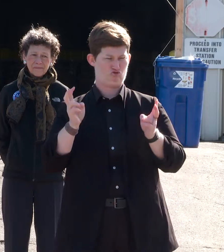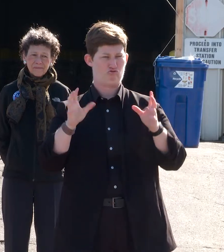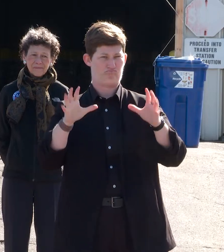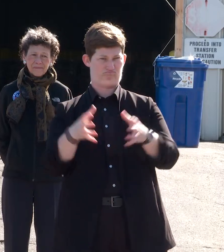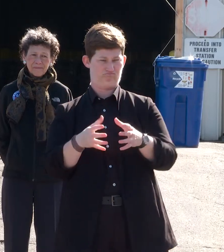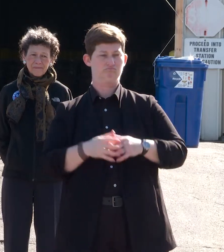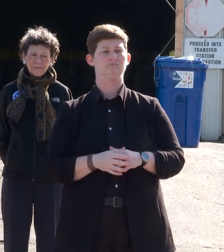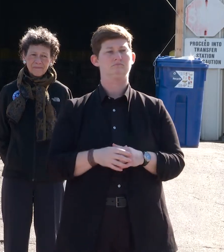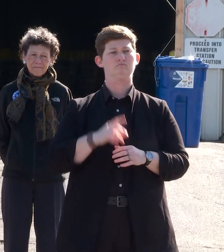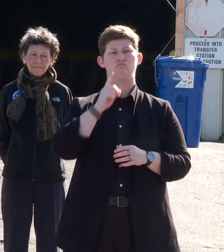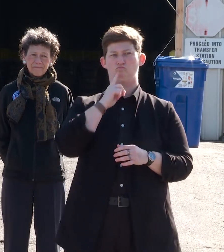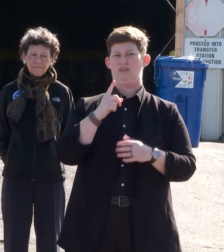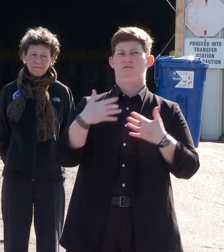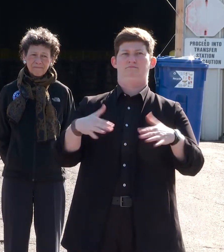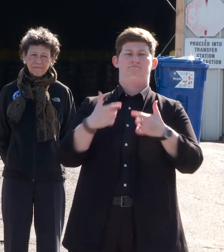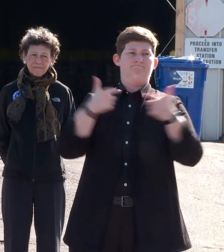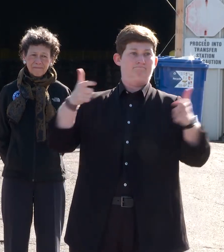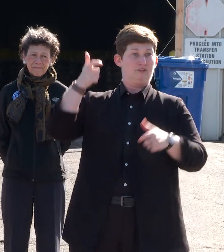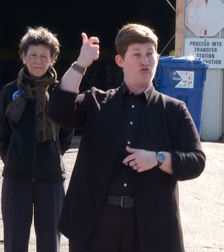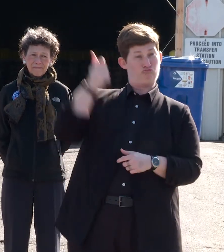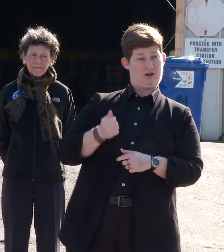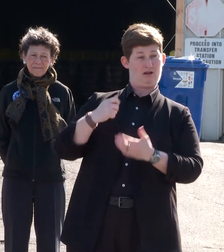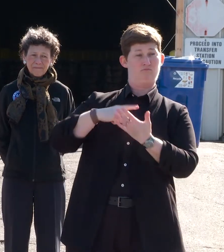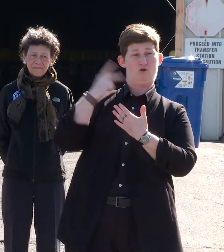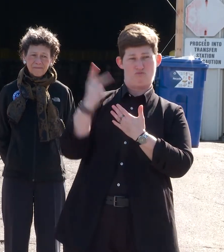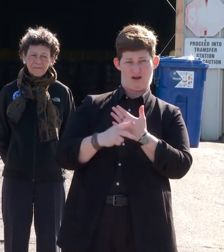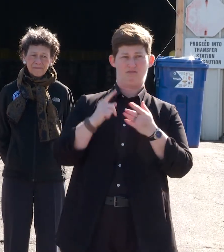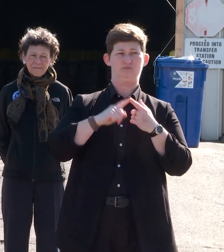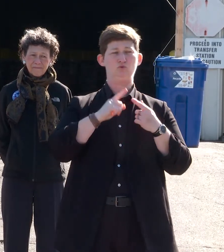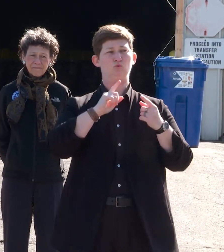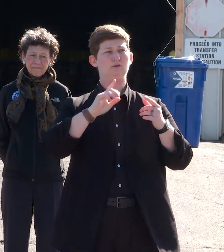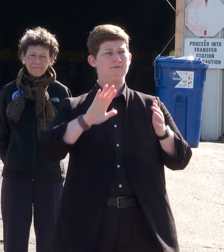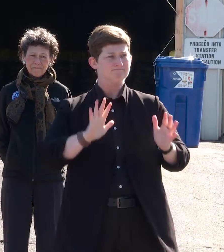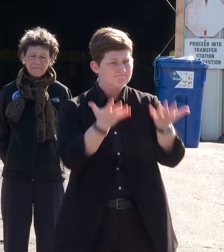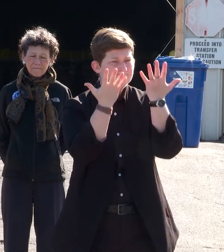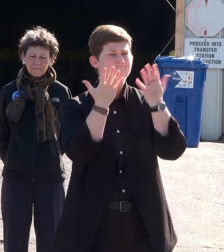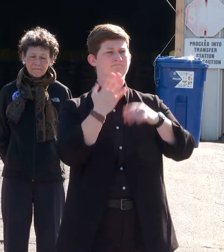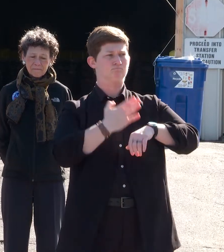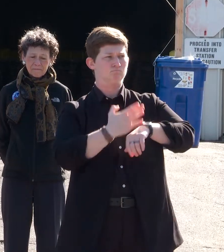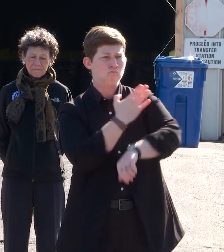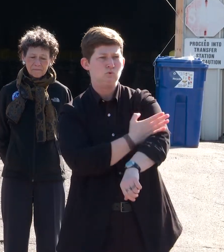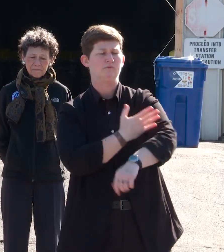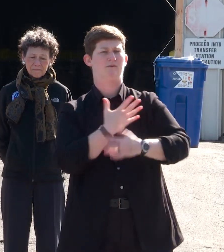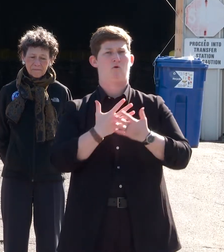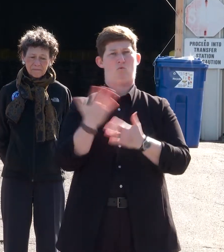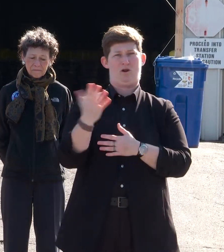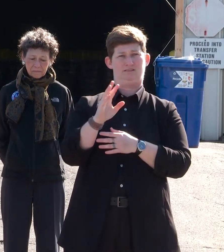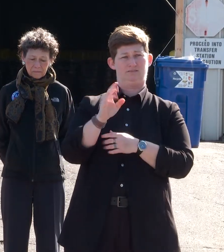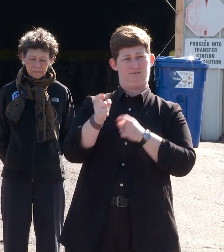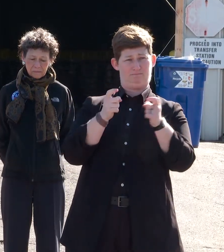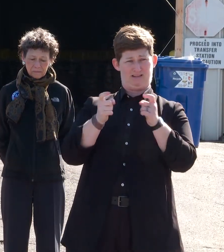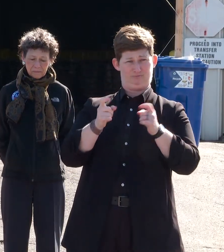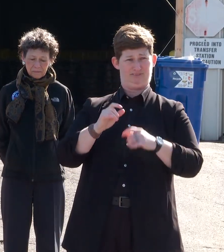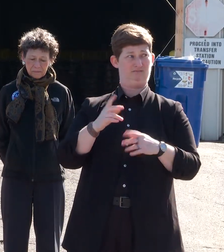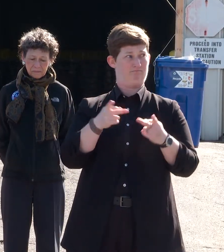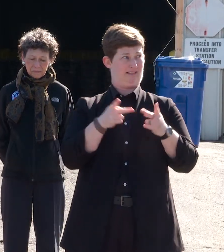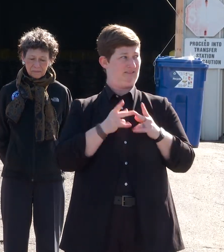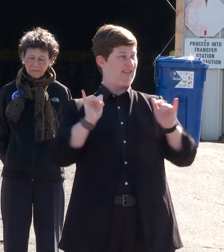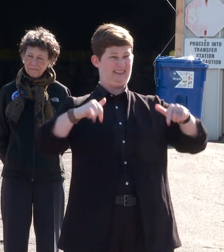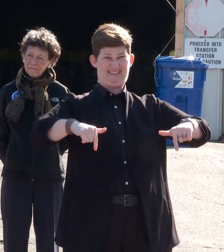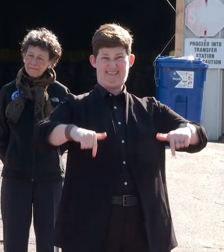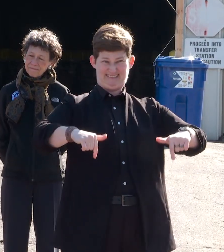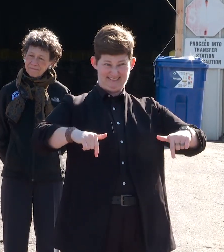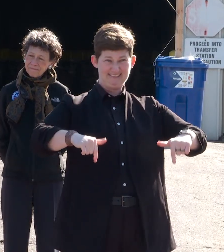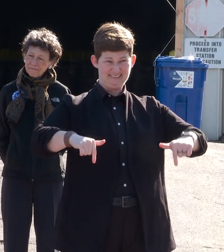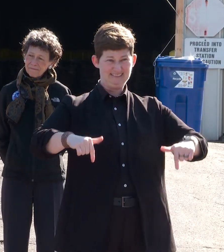had to upgrade and improve the capacity of local waste management systems, just like this one, all across the country.